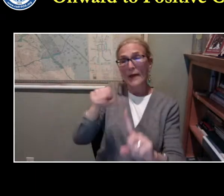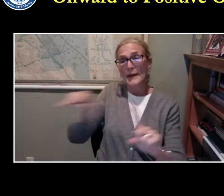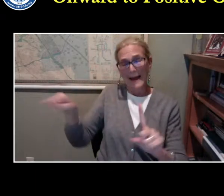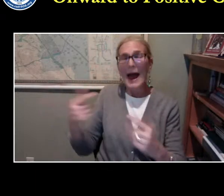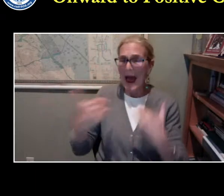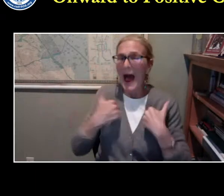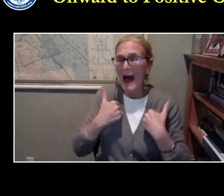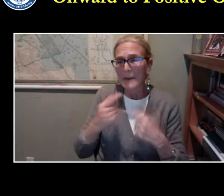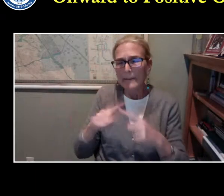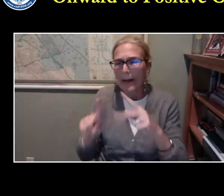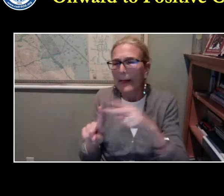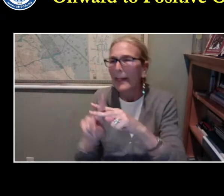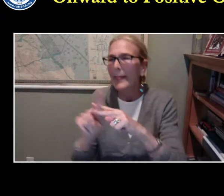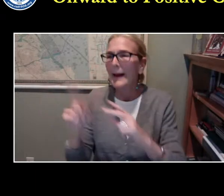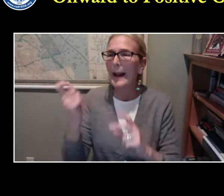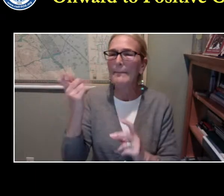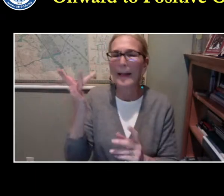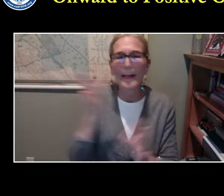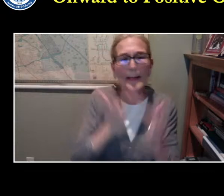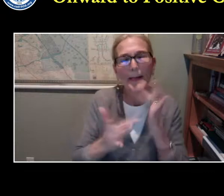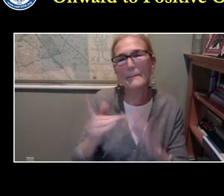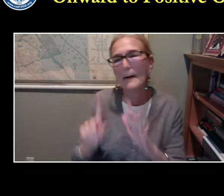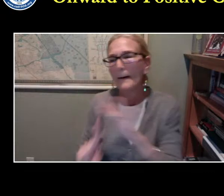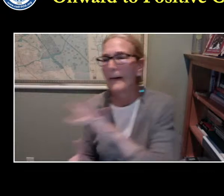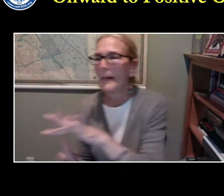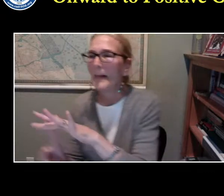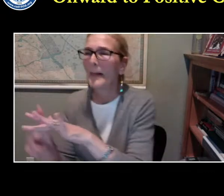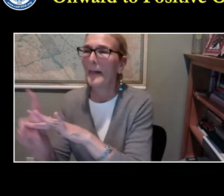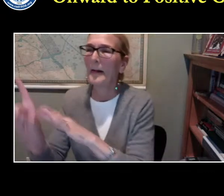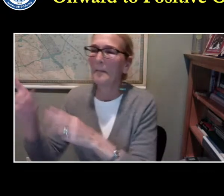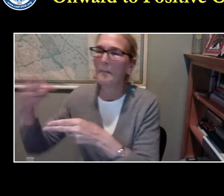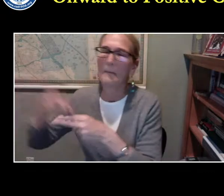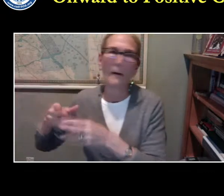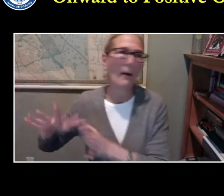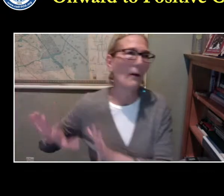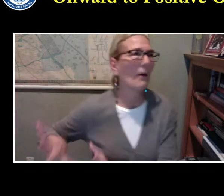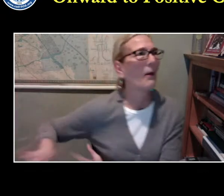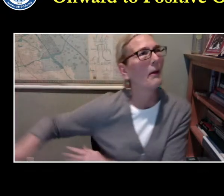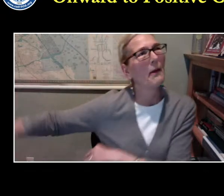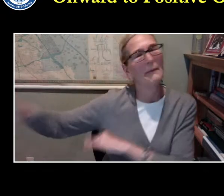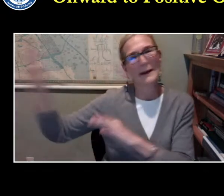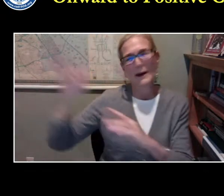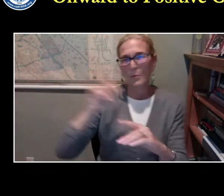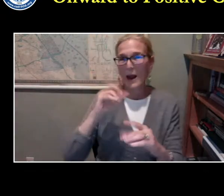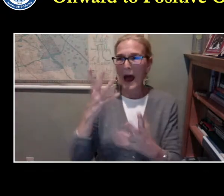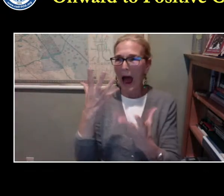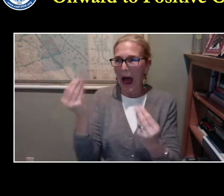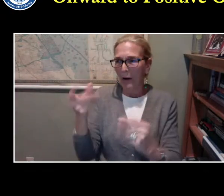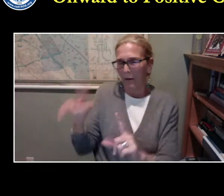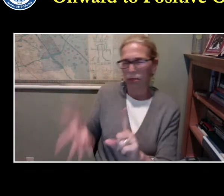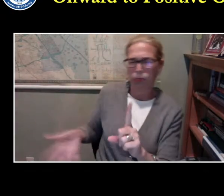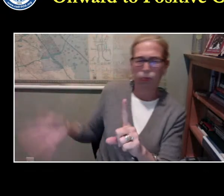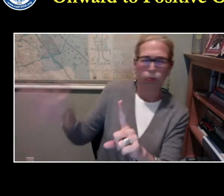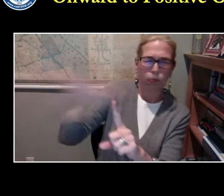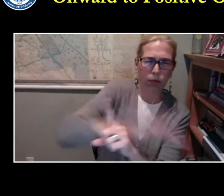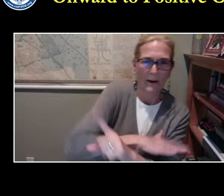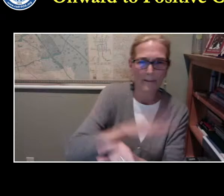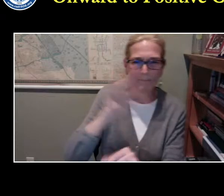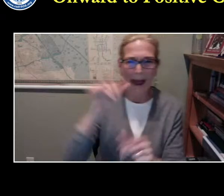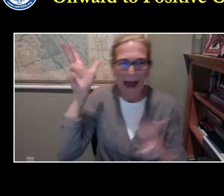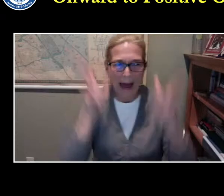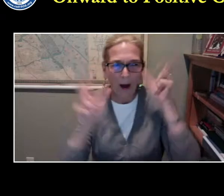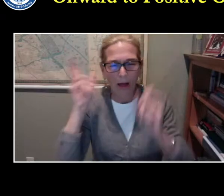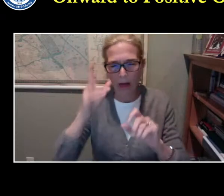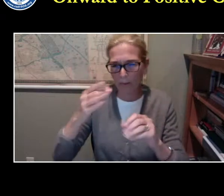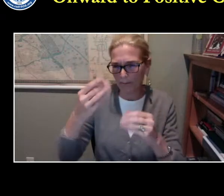language acquisition for deaf children. There are mentions of it in other policies, but once or twice, as